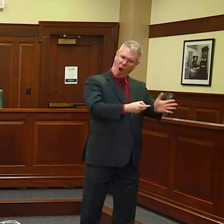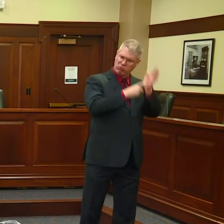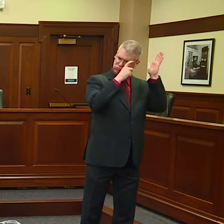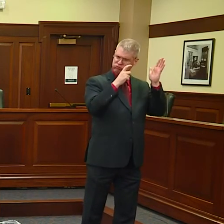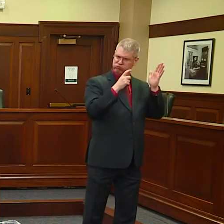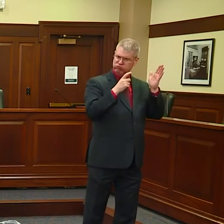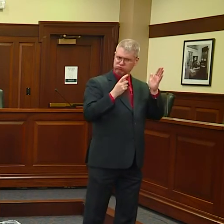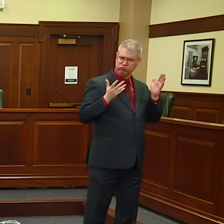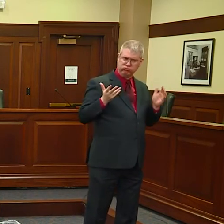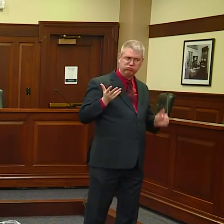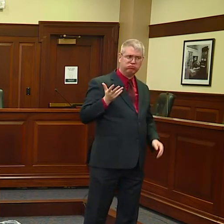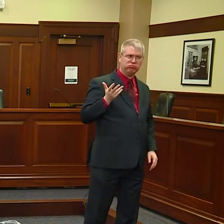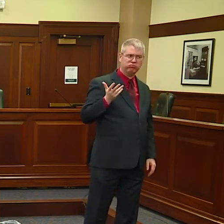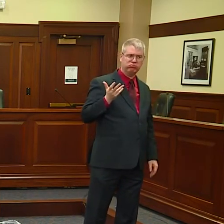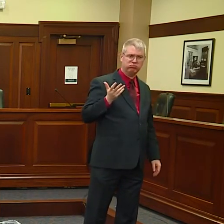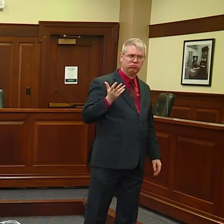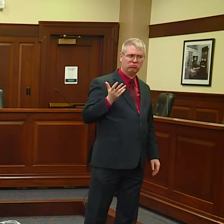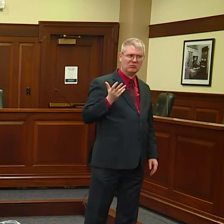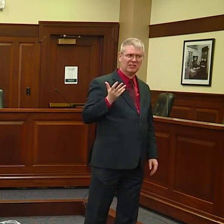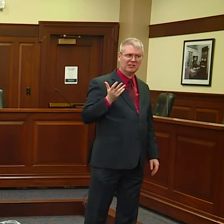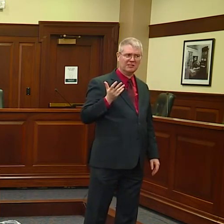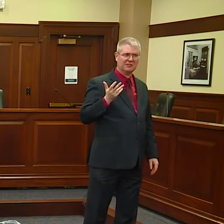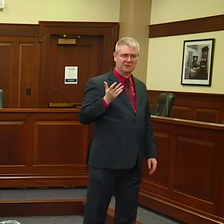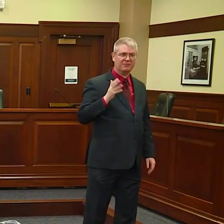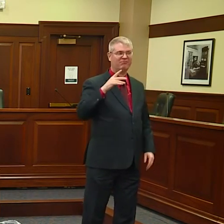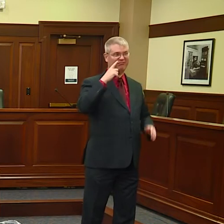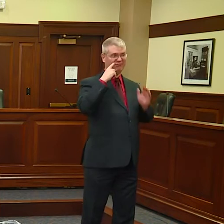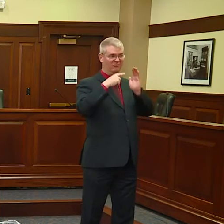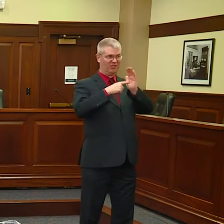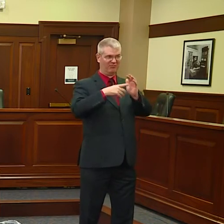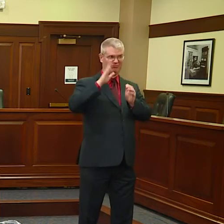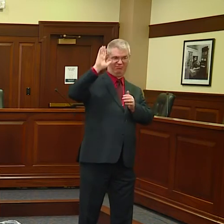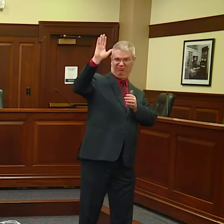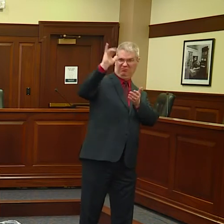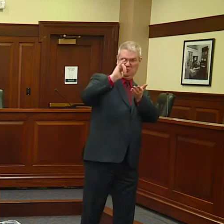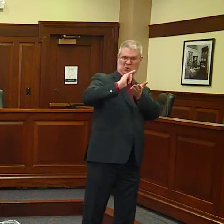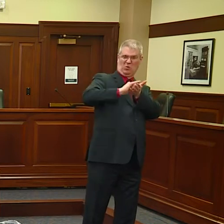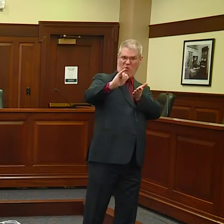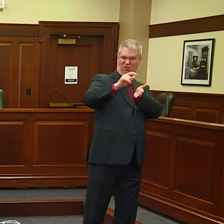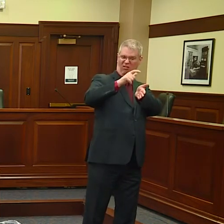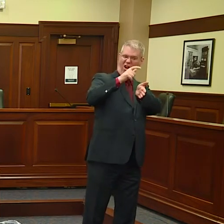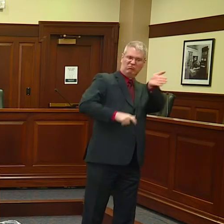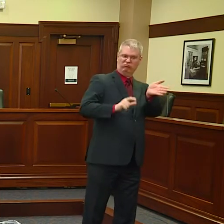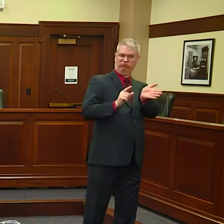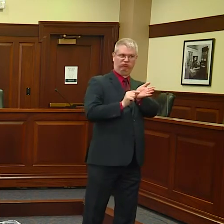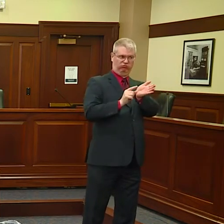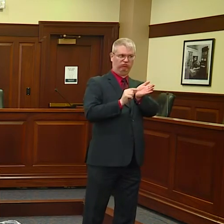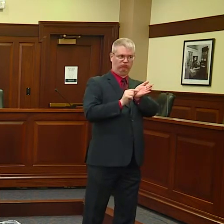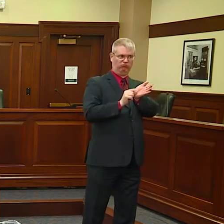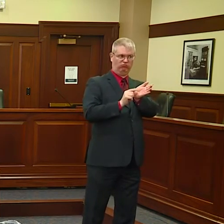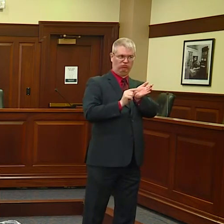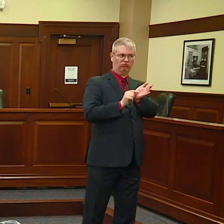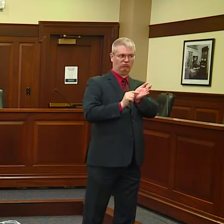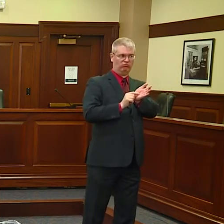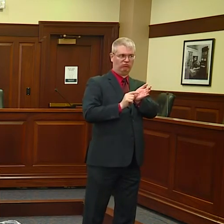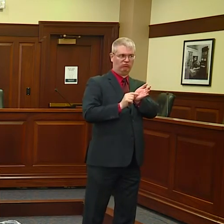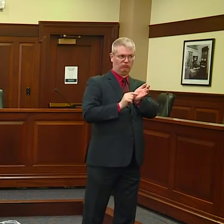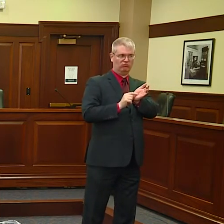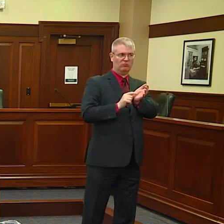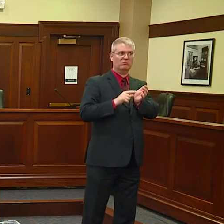York Times suggested strongly that restricting travel and enforcing quarantines by employing